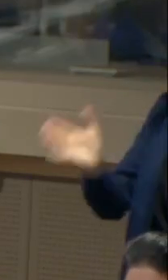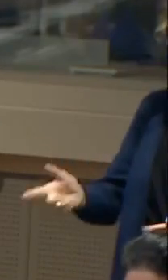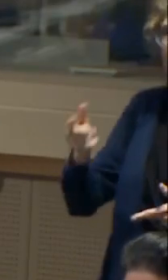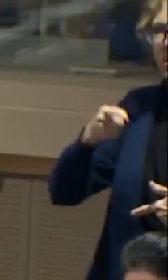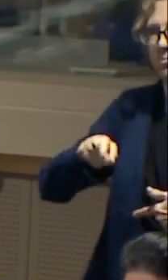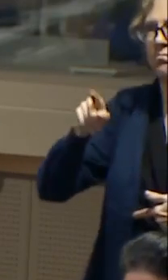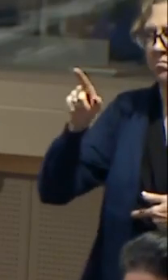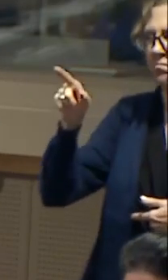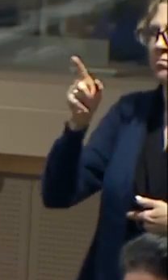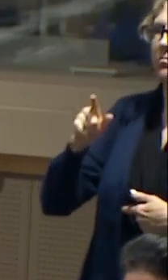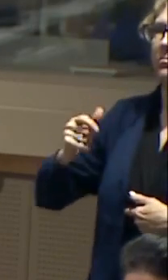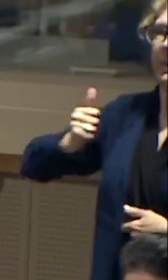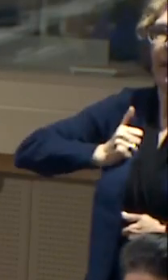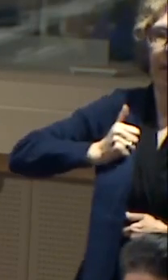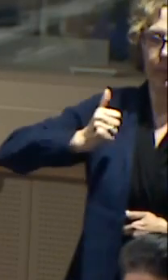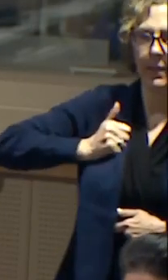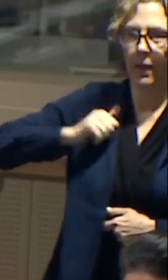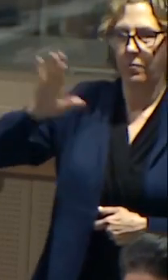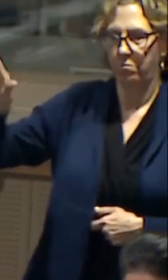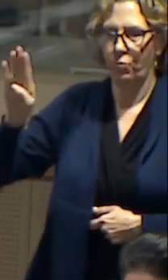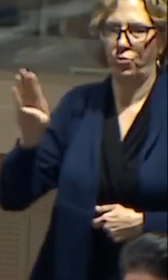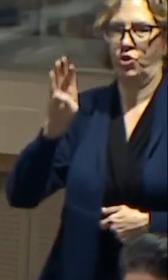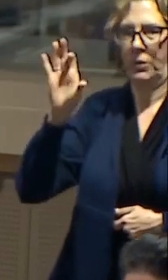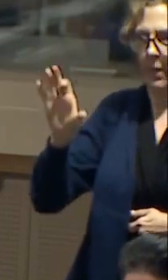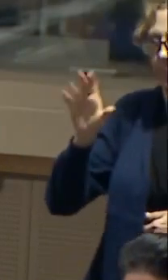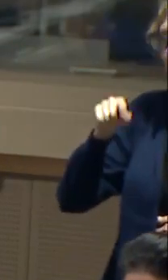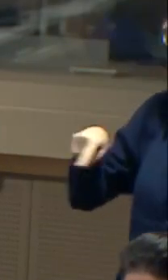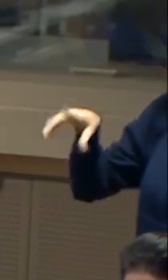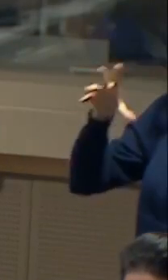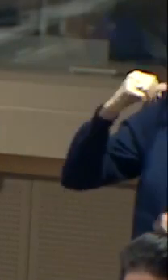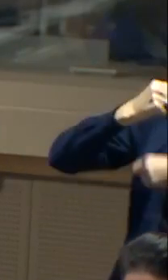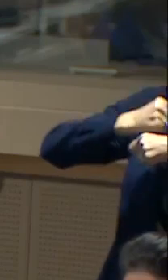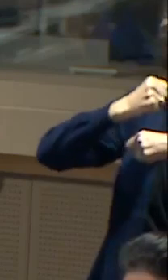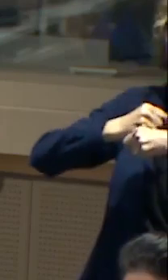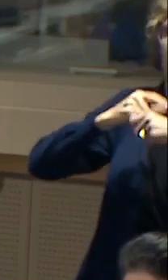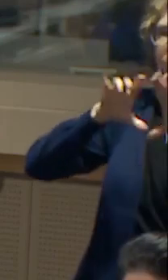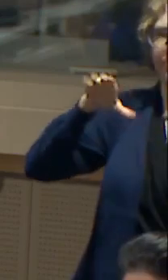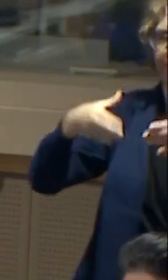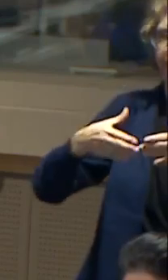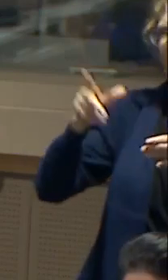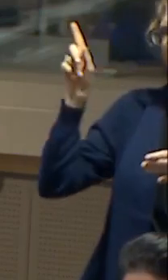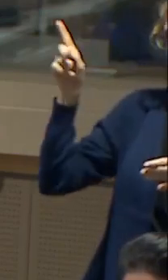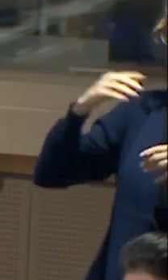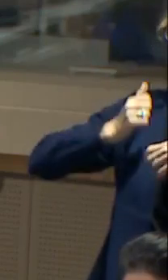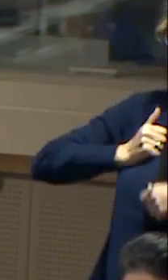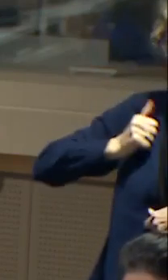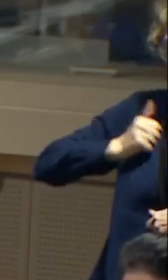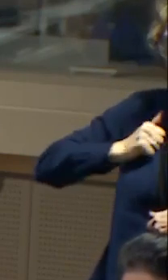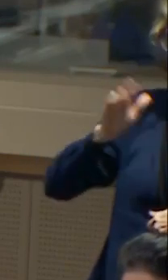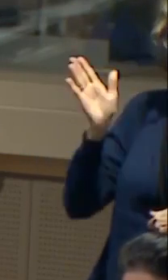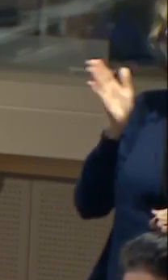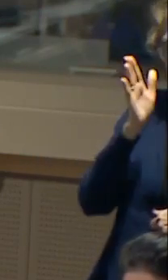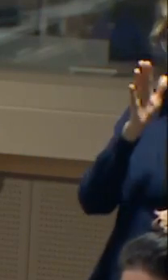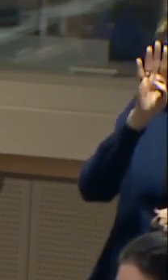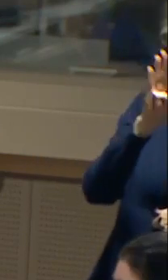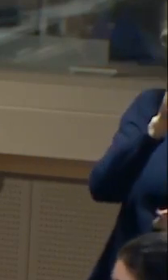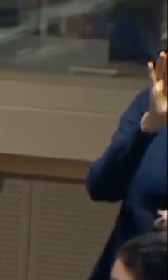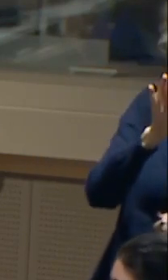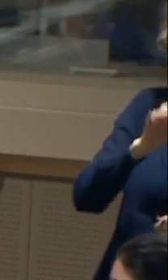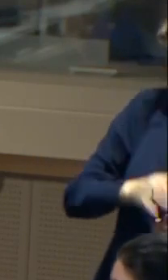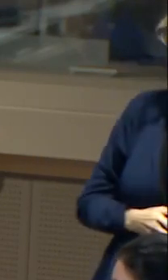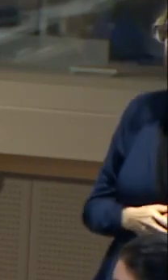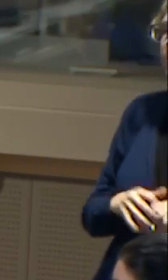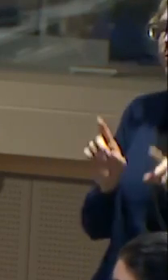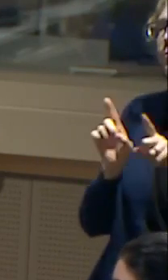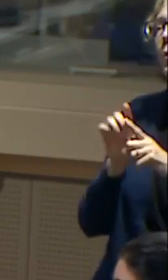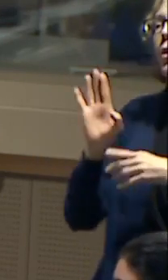University, Department of Psychiatry, University of British Columbia, and Spectrum Works, like consulting group like Canada. Like she's involved like with them, and